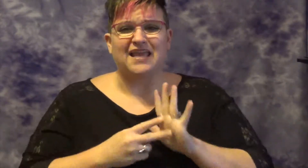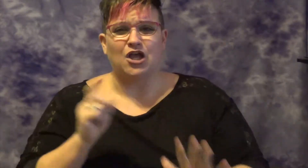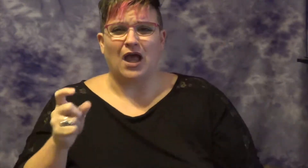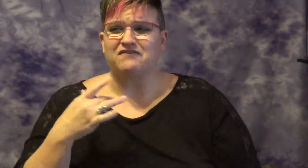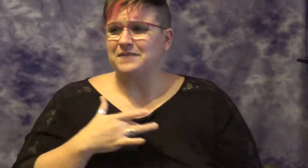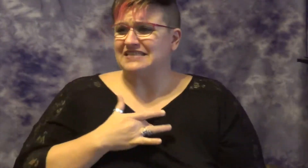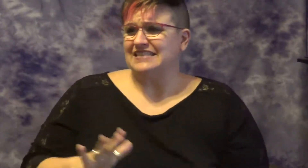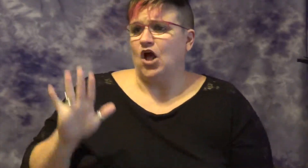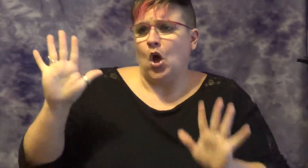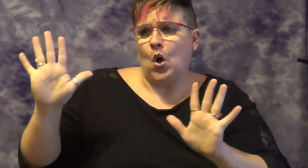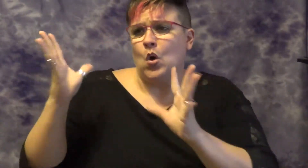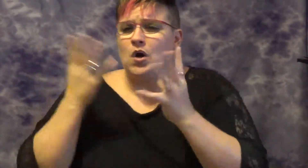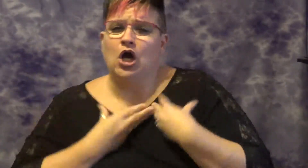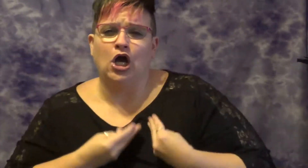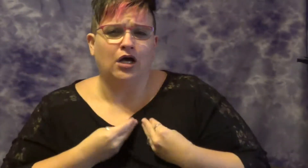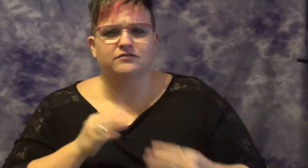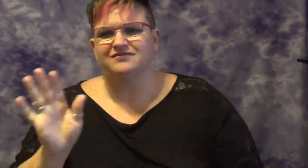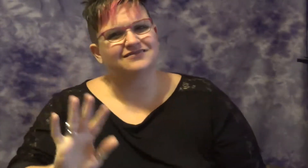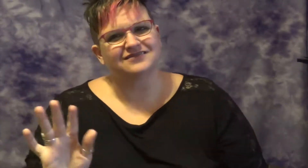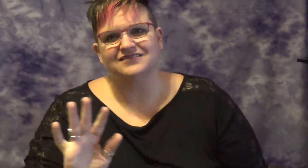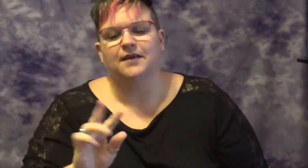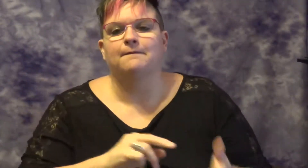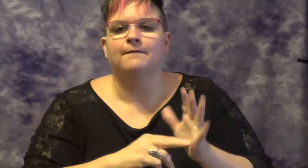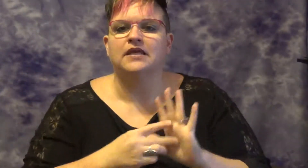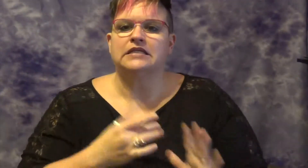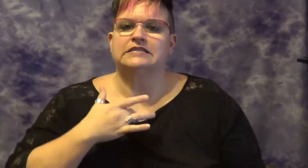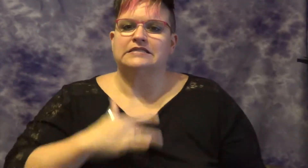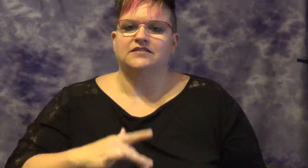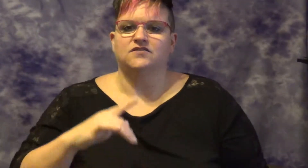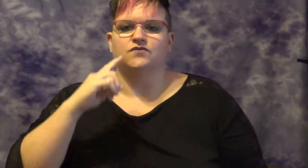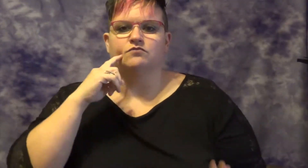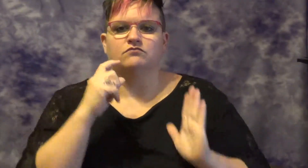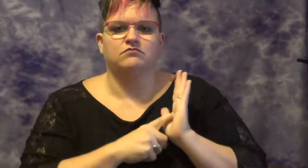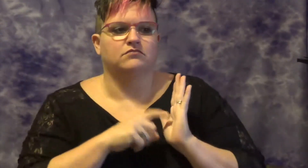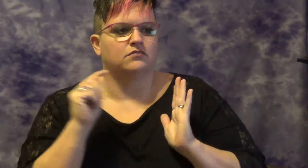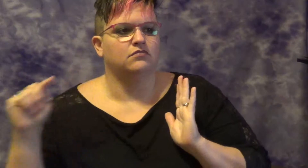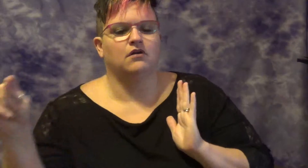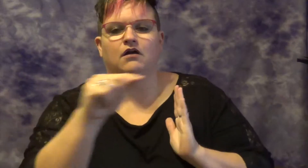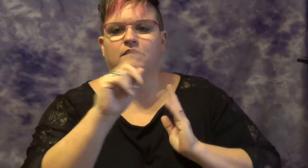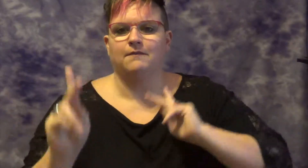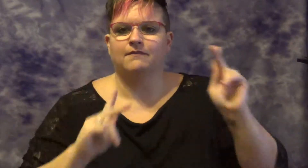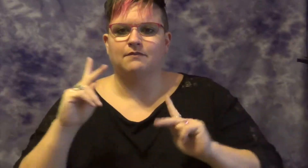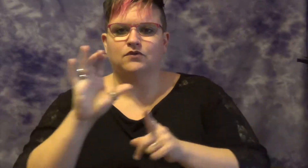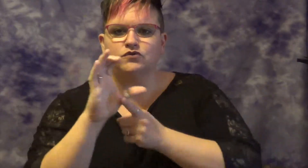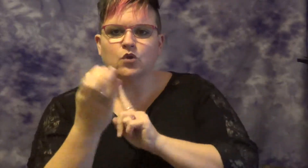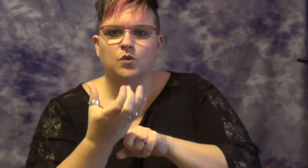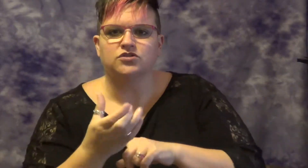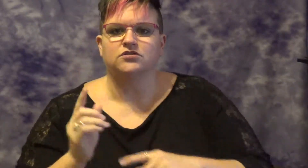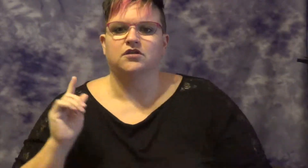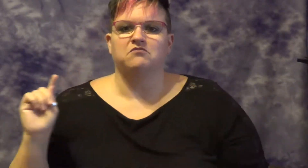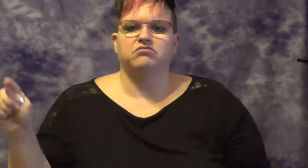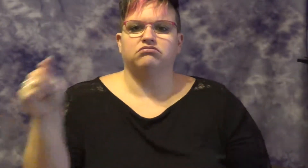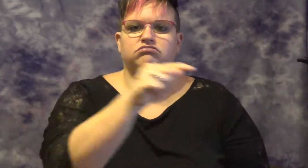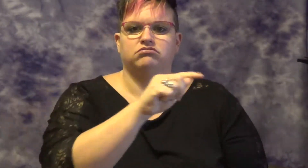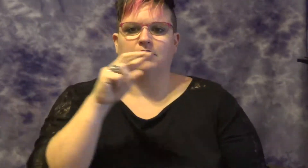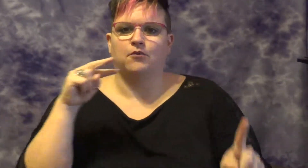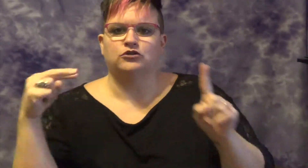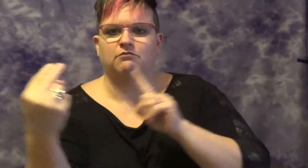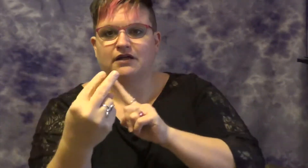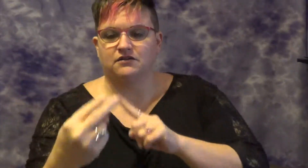Sensitivity. And I'm not saying that you have to be sensitive in a way that, oh, you have to be empathetic for everything. No, you have to be